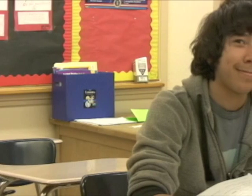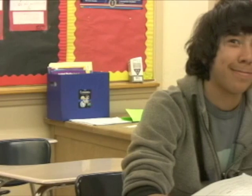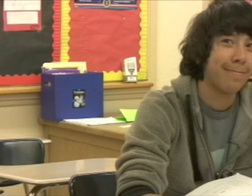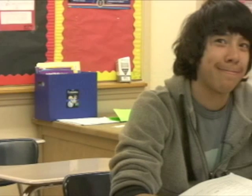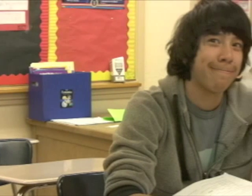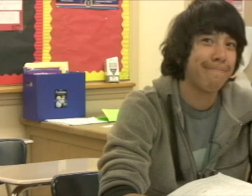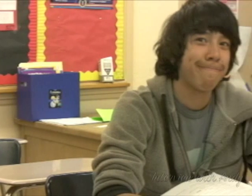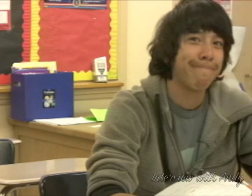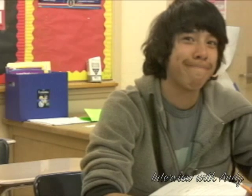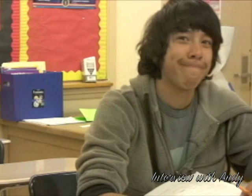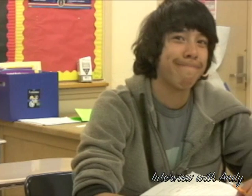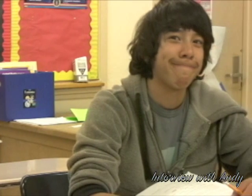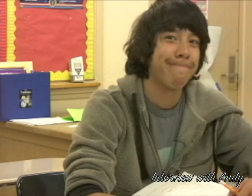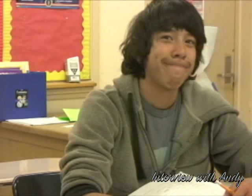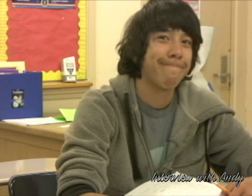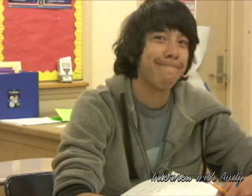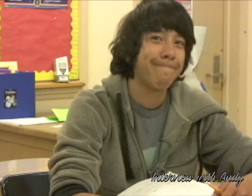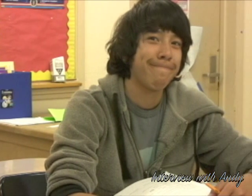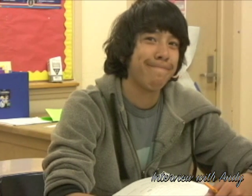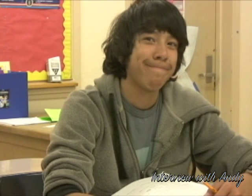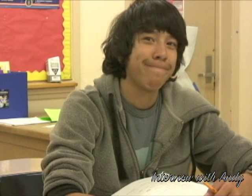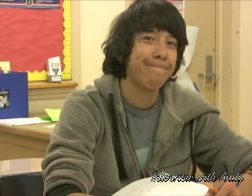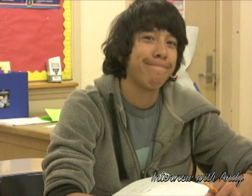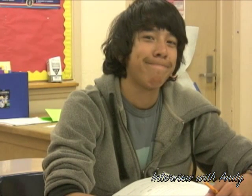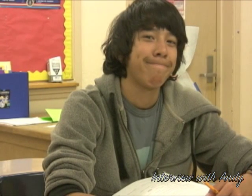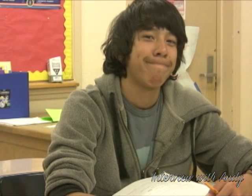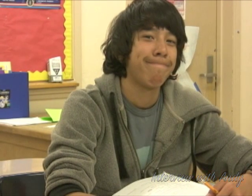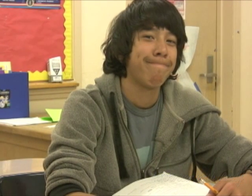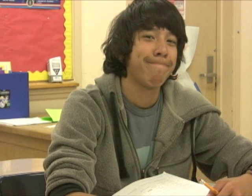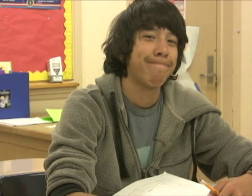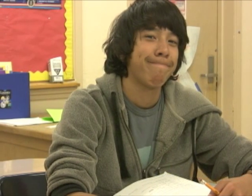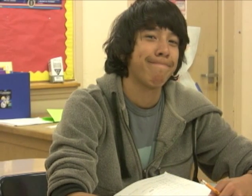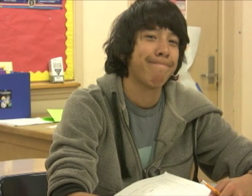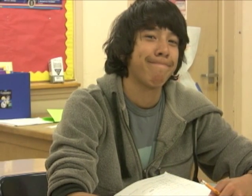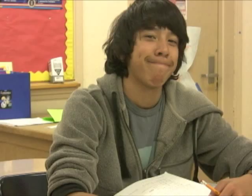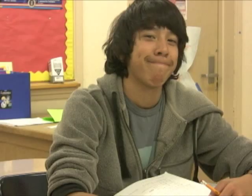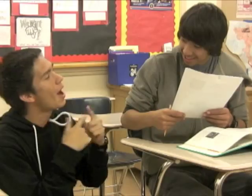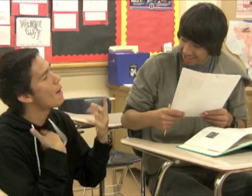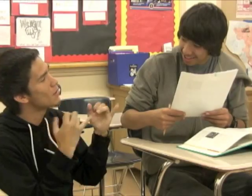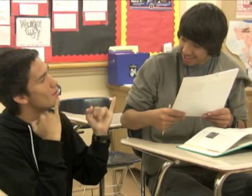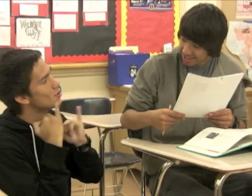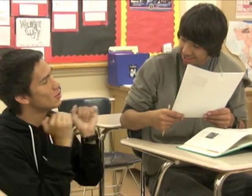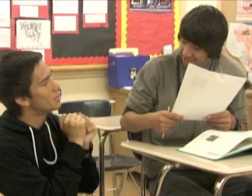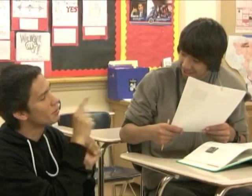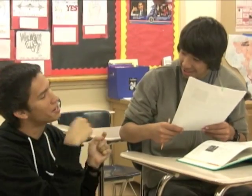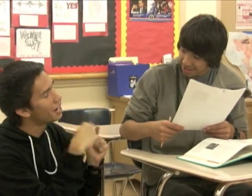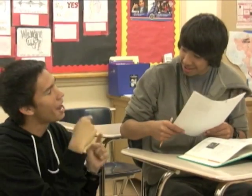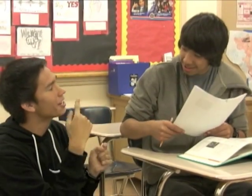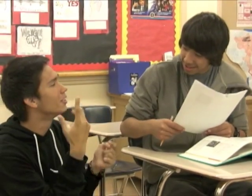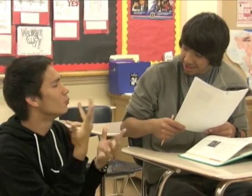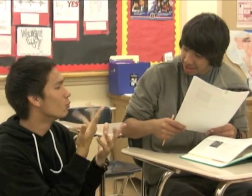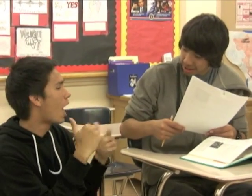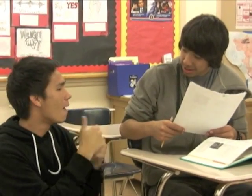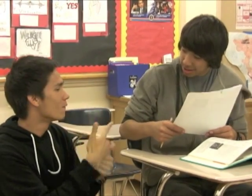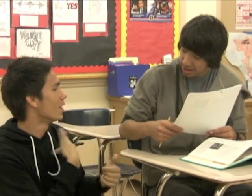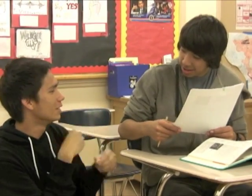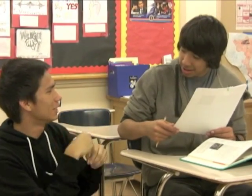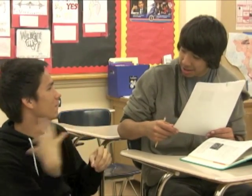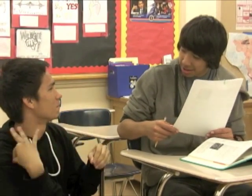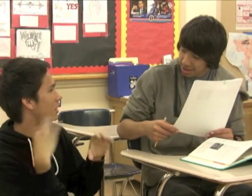Till now, always come back on my own. I want to interview you about how do you feel in life skills